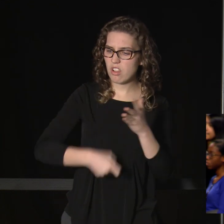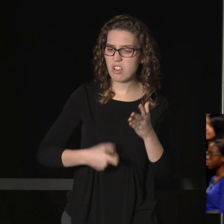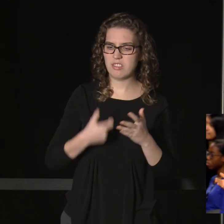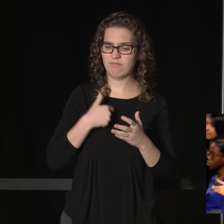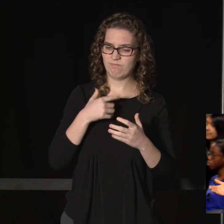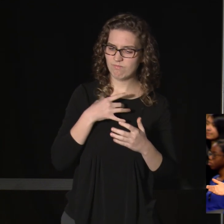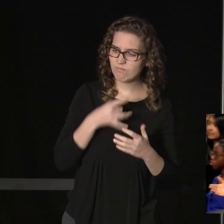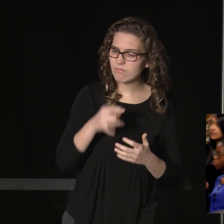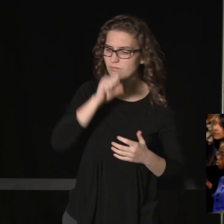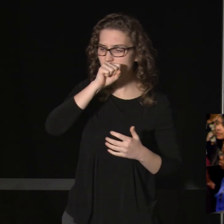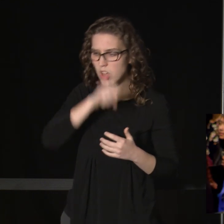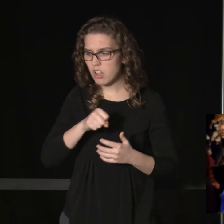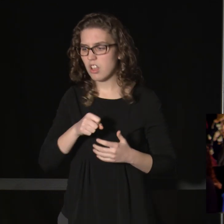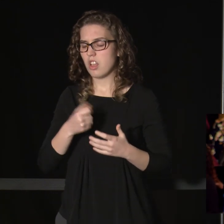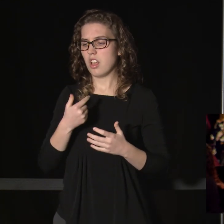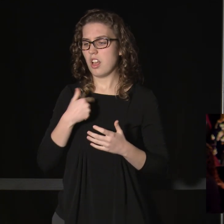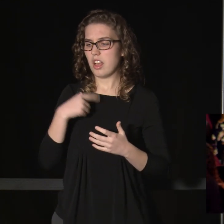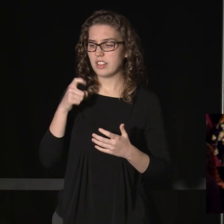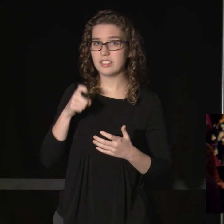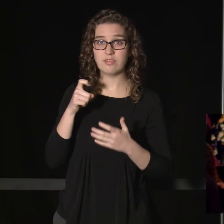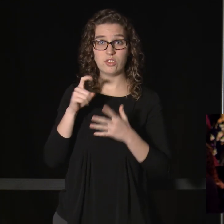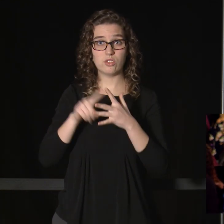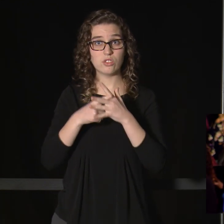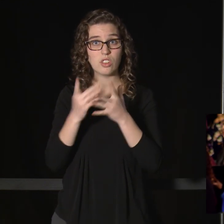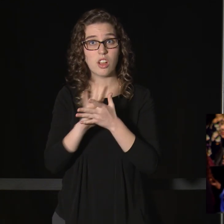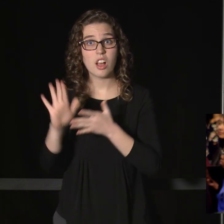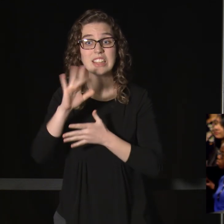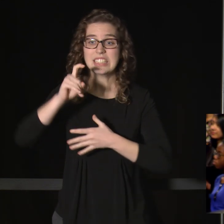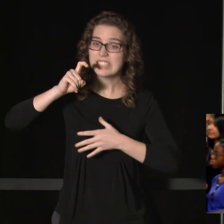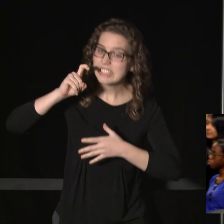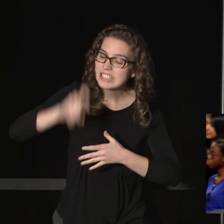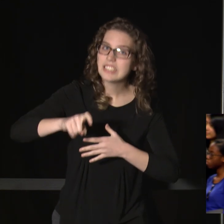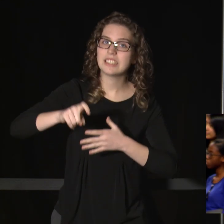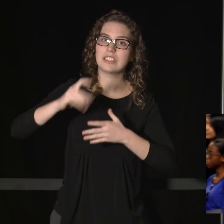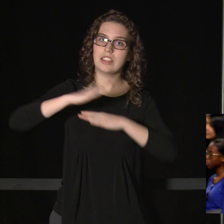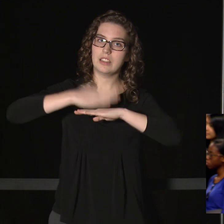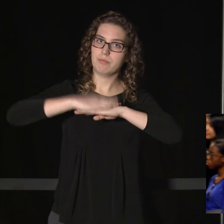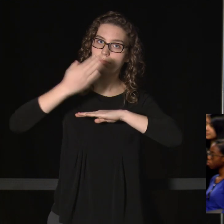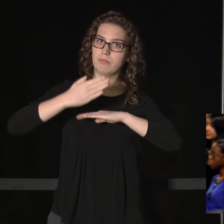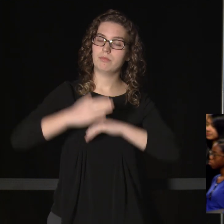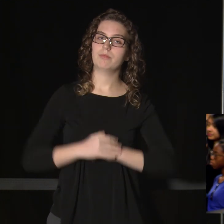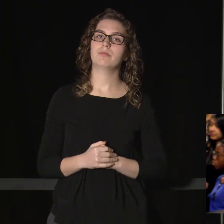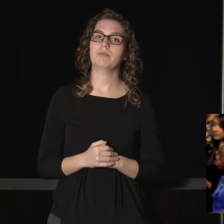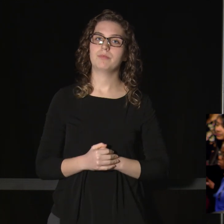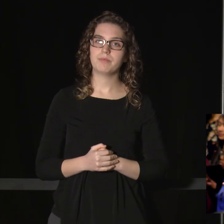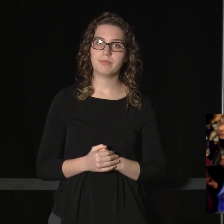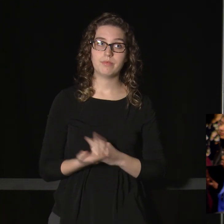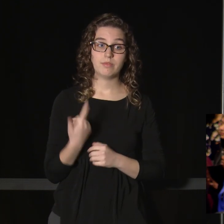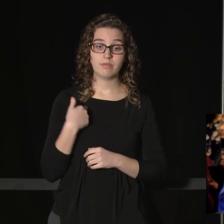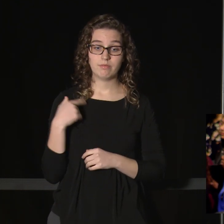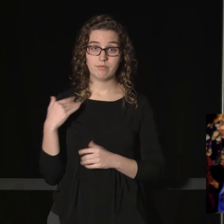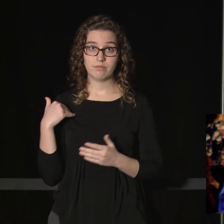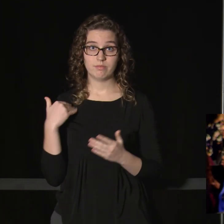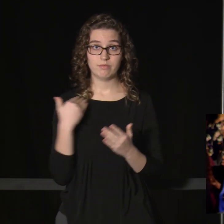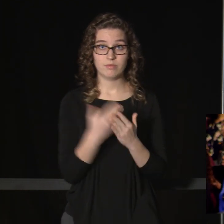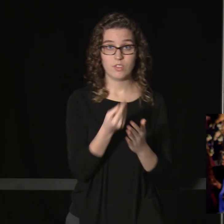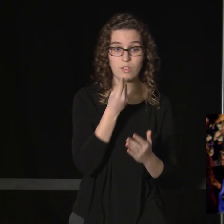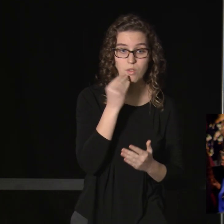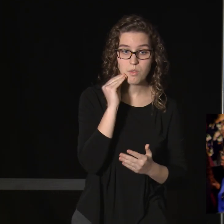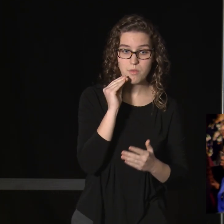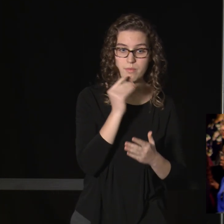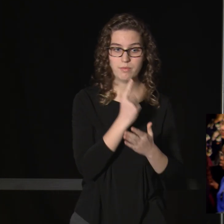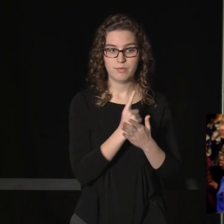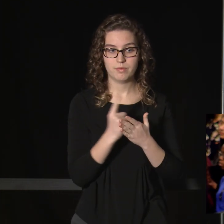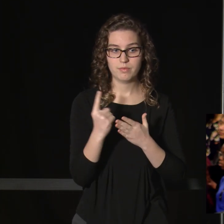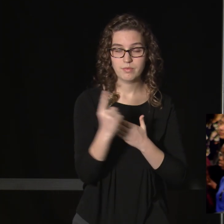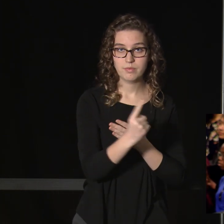would be starting college in a couple weeks and I needed a laptop. I needed a laptop. So when I got home the next weekend, my family and I,